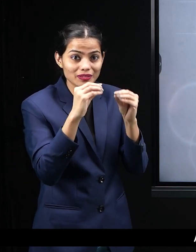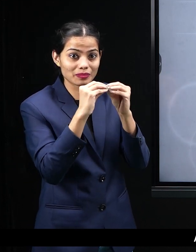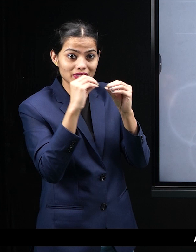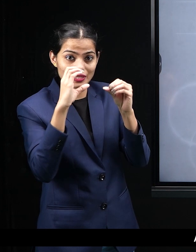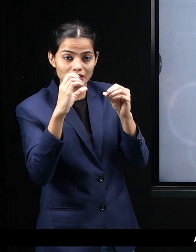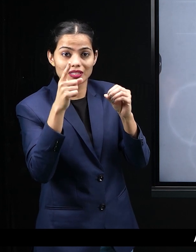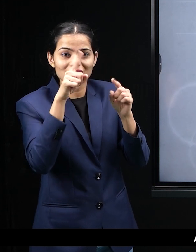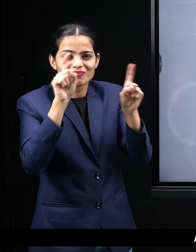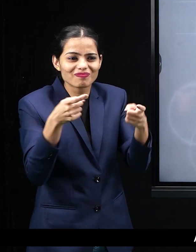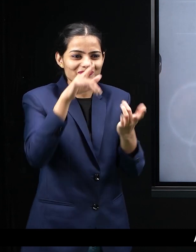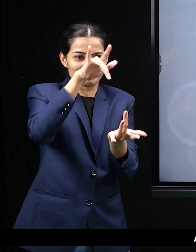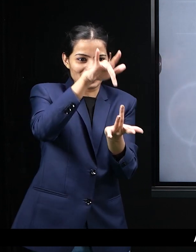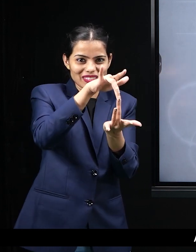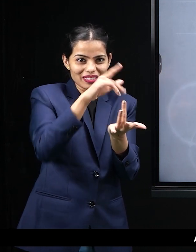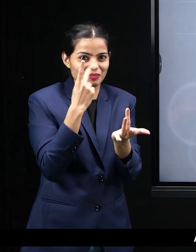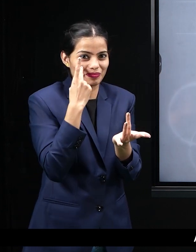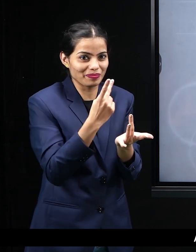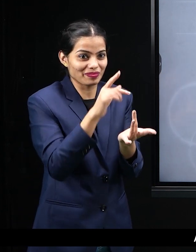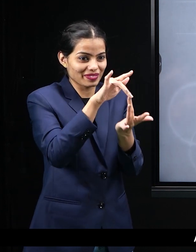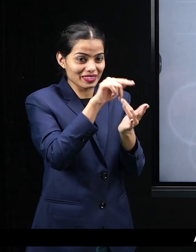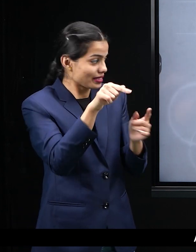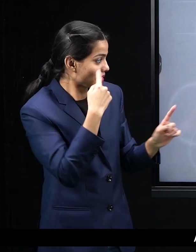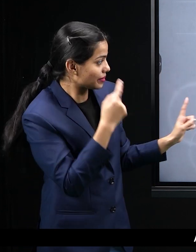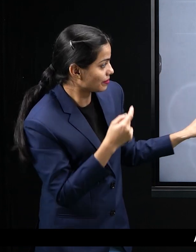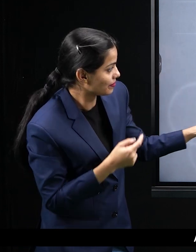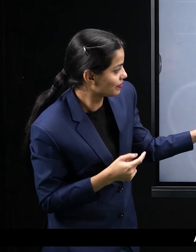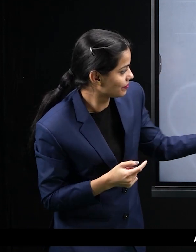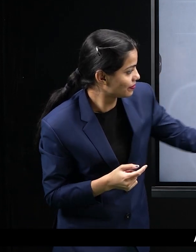to BC, B is the midpoint of AC.